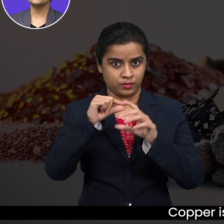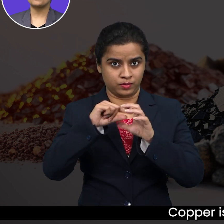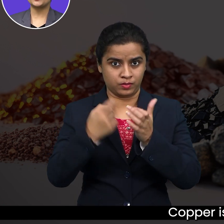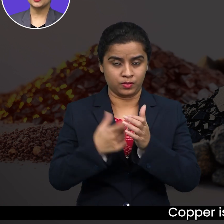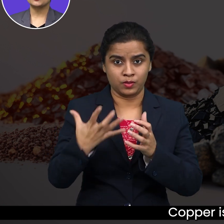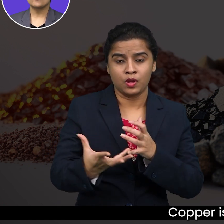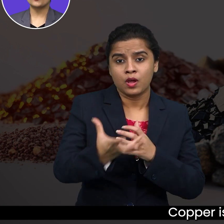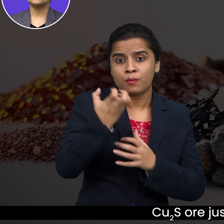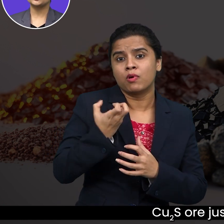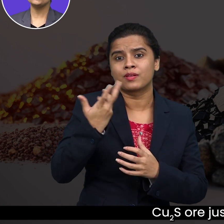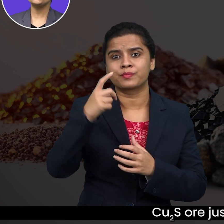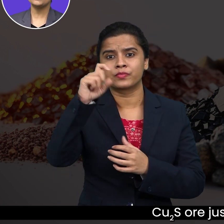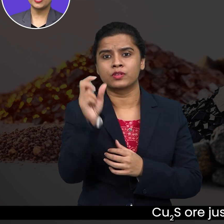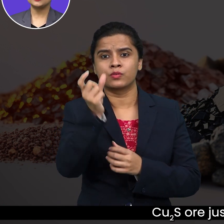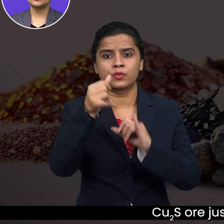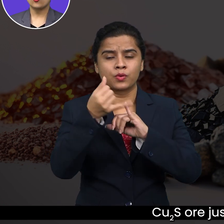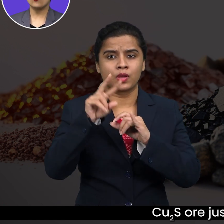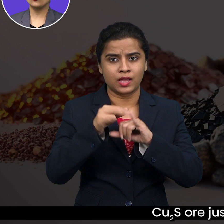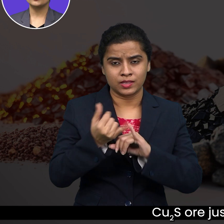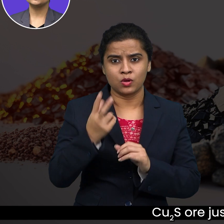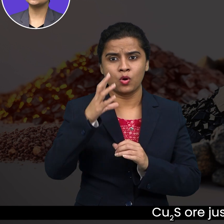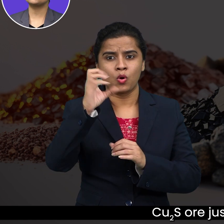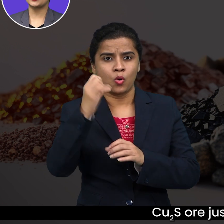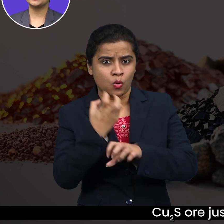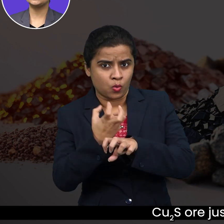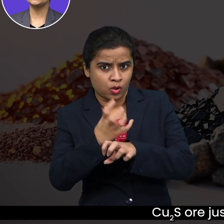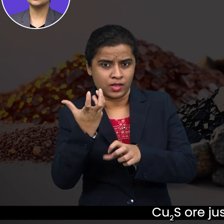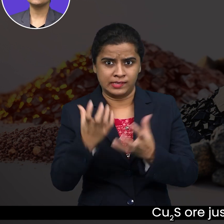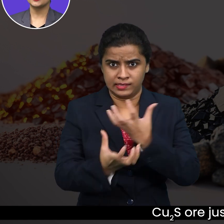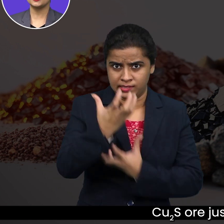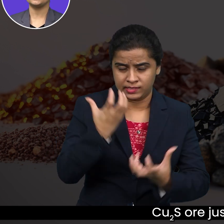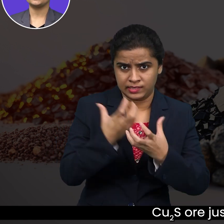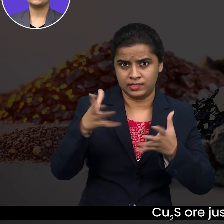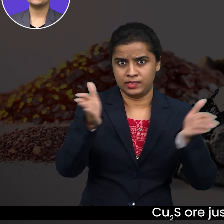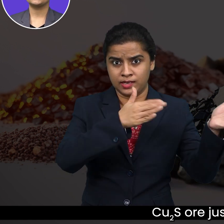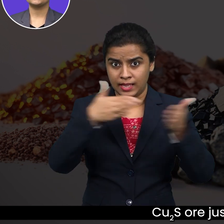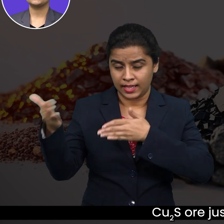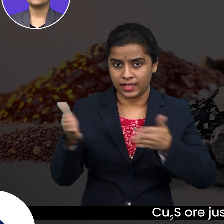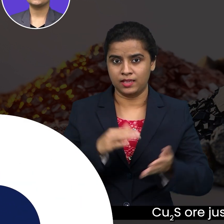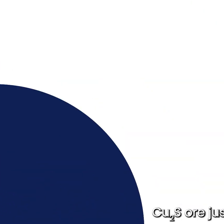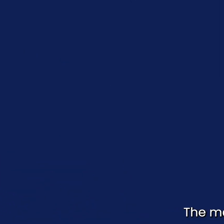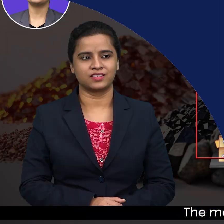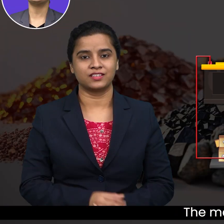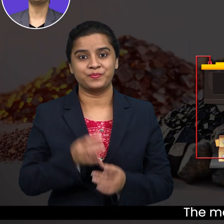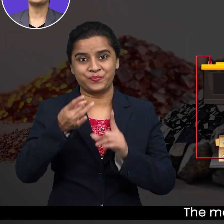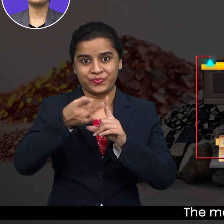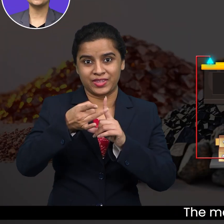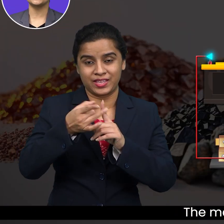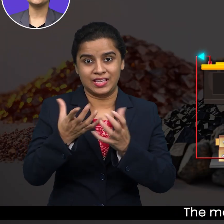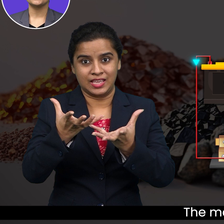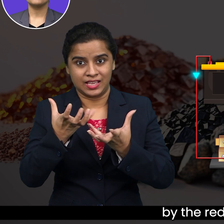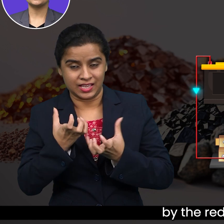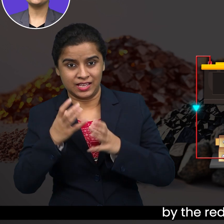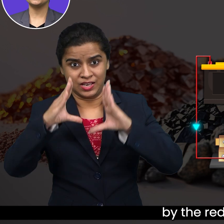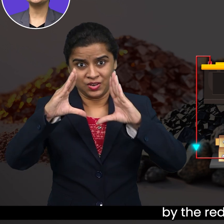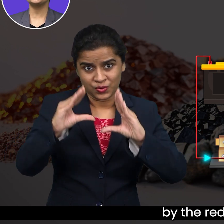Copper is obtained from Cu2s ore just by heating in air. The metal